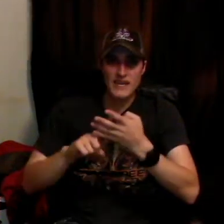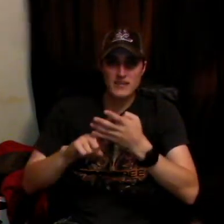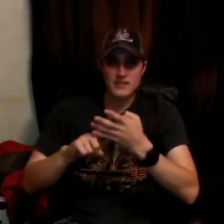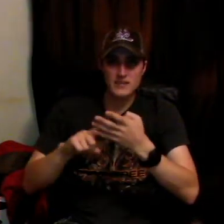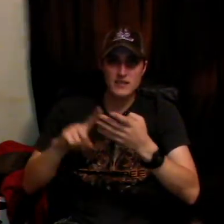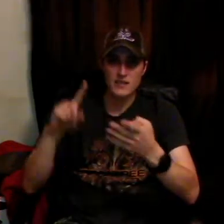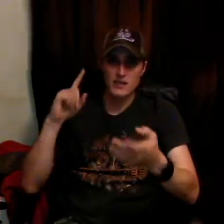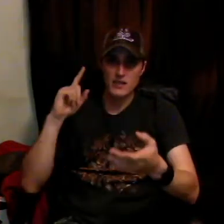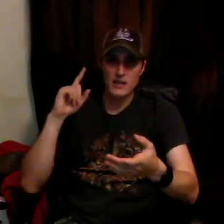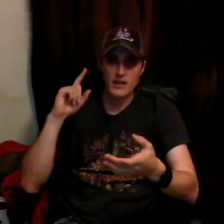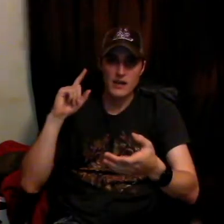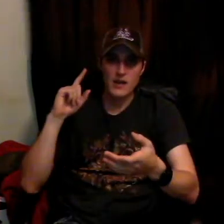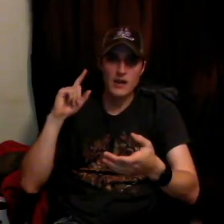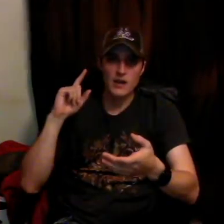beds,